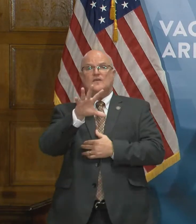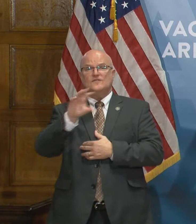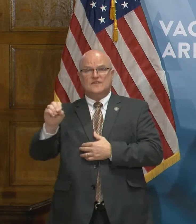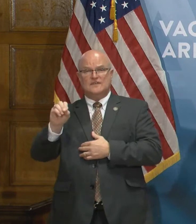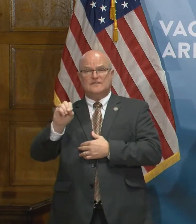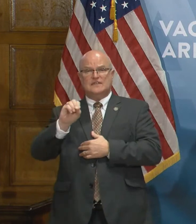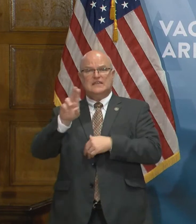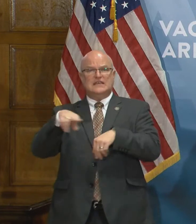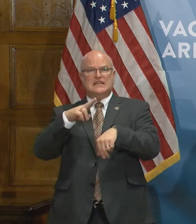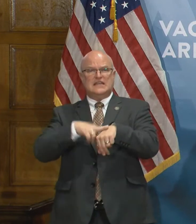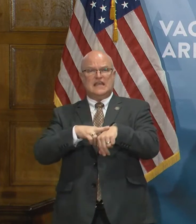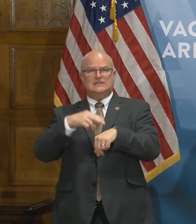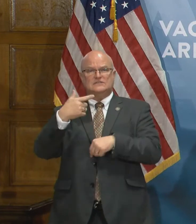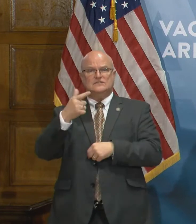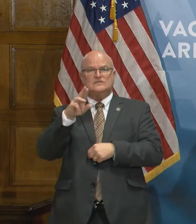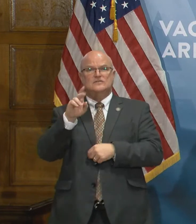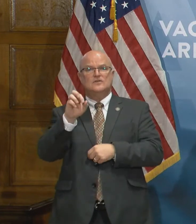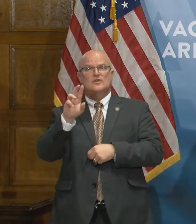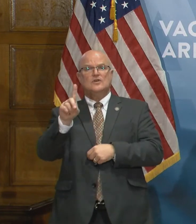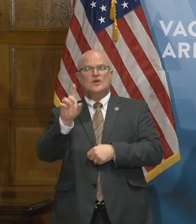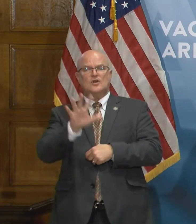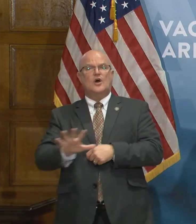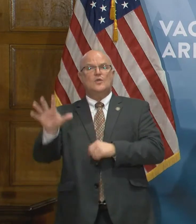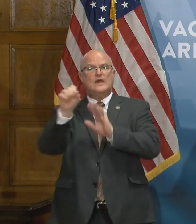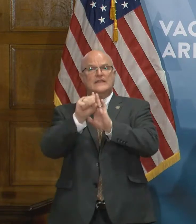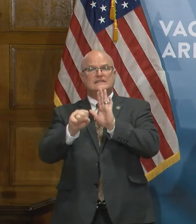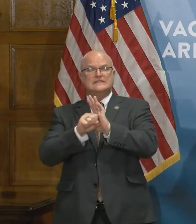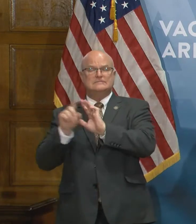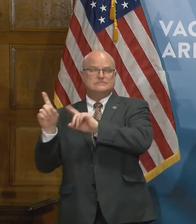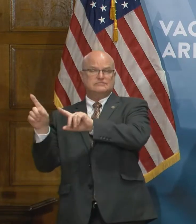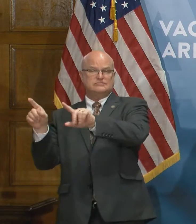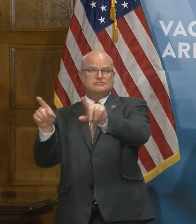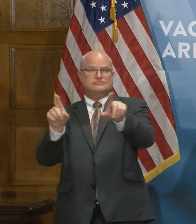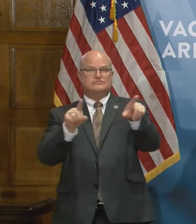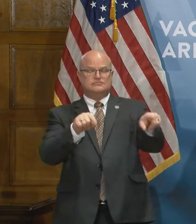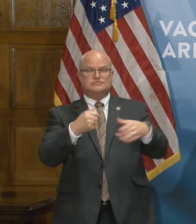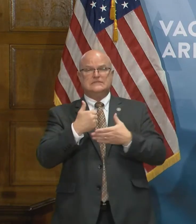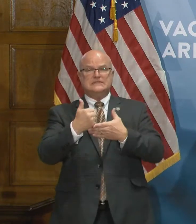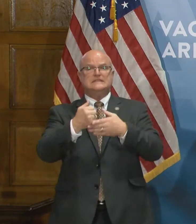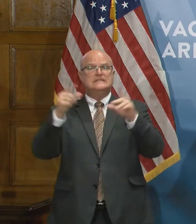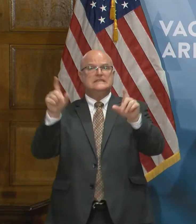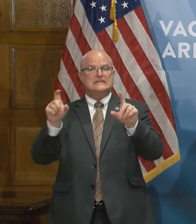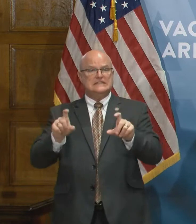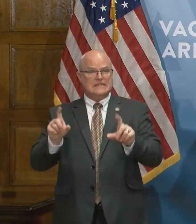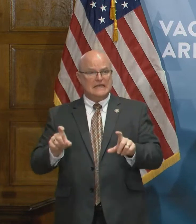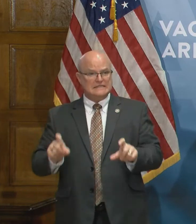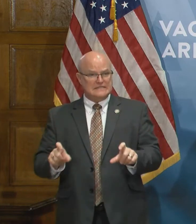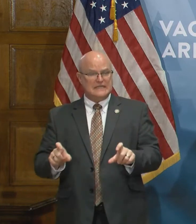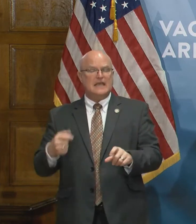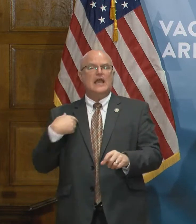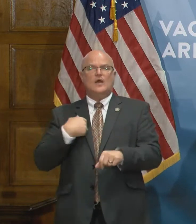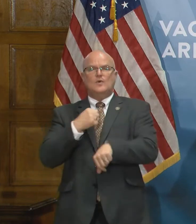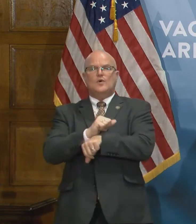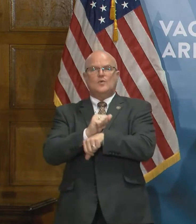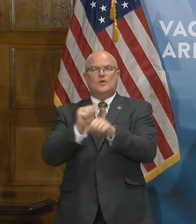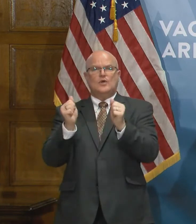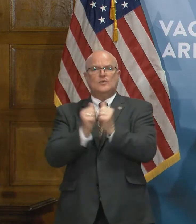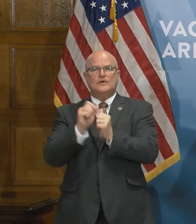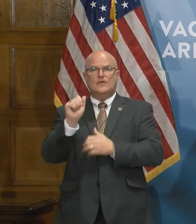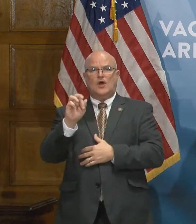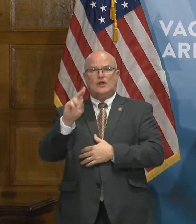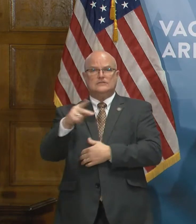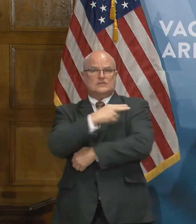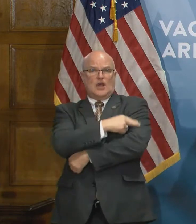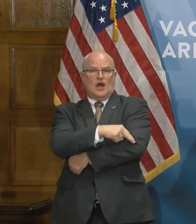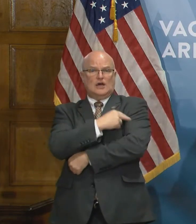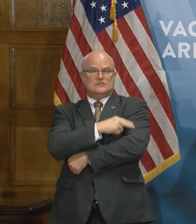Guard across the state to assist in deployment, to assist in testing, and we're working with the Arkansas